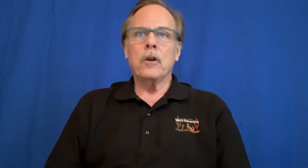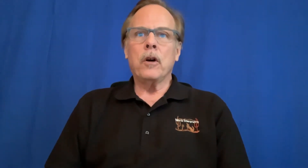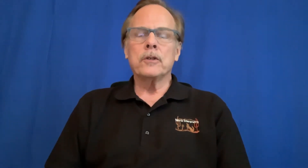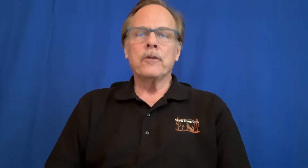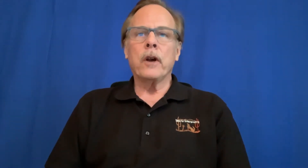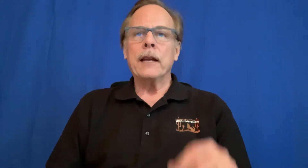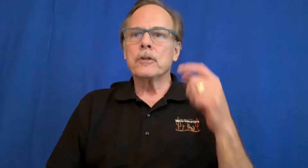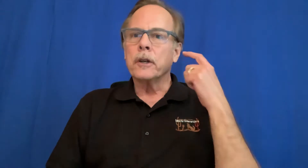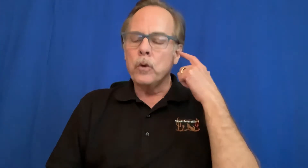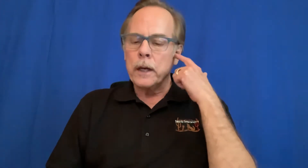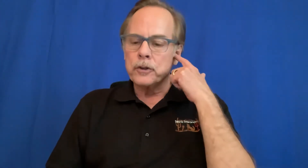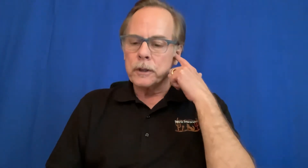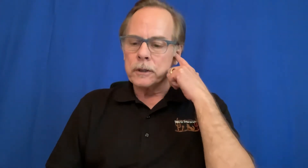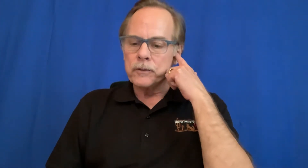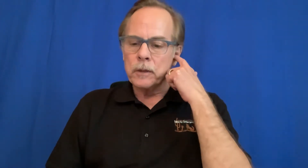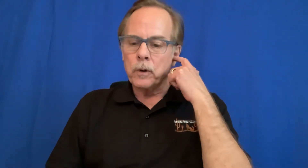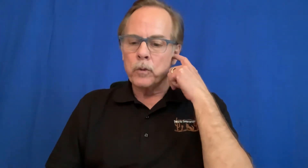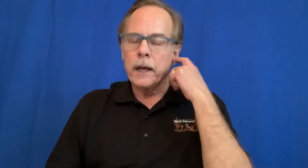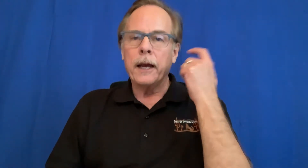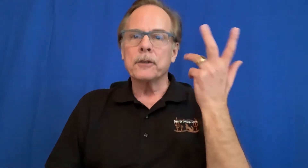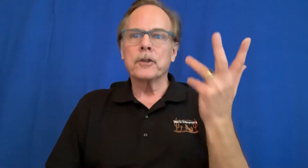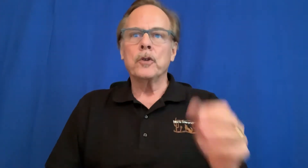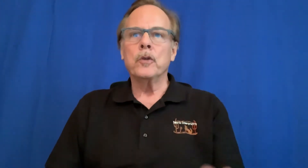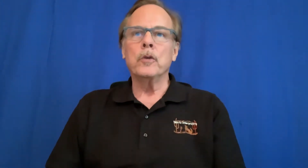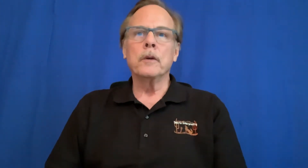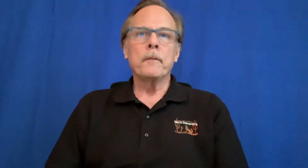Also for answering questions, if someone were to ask you,